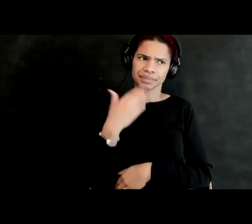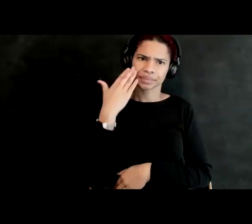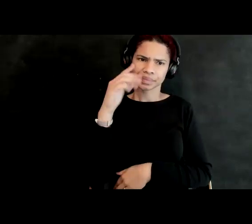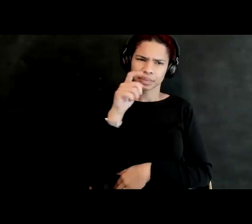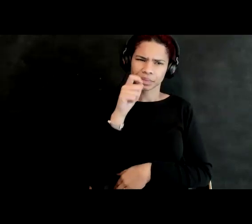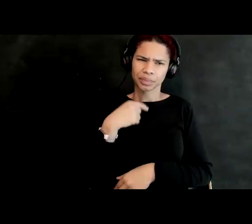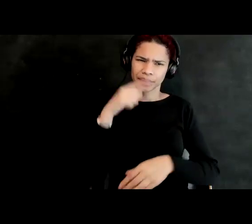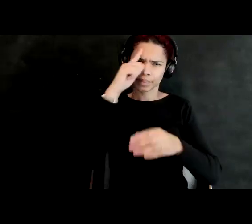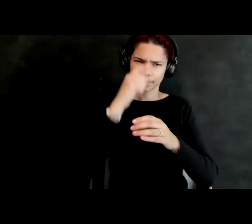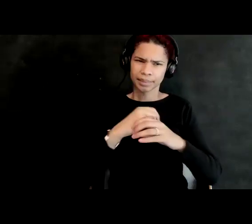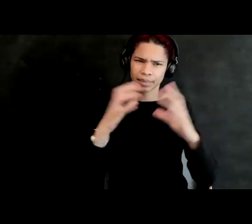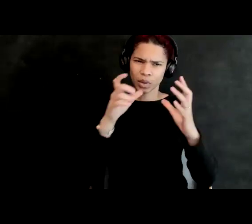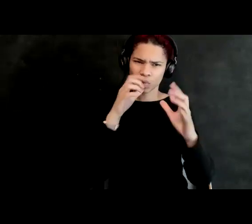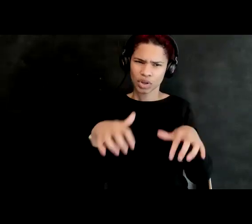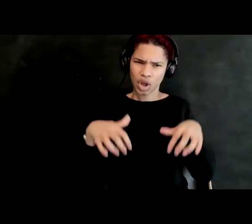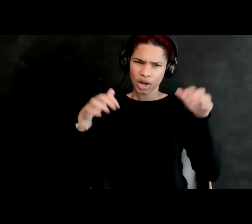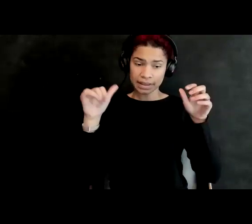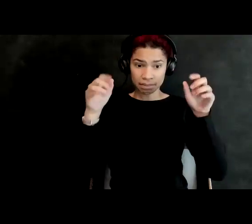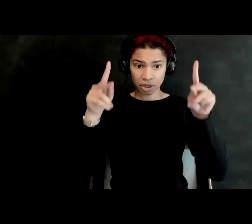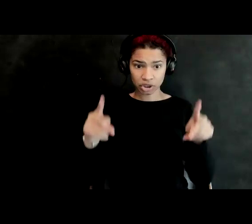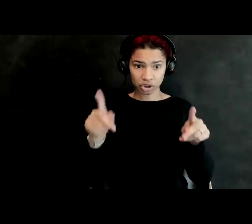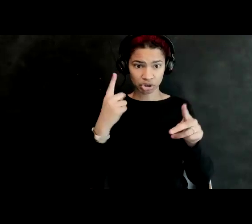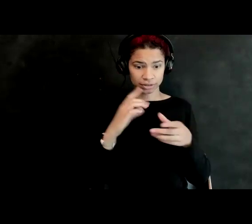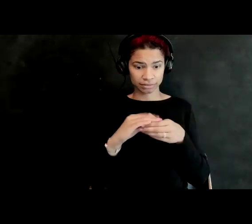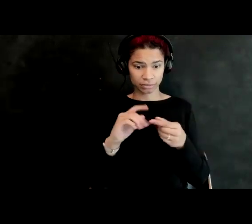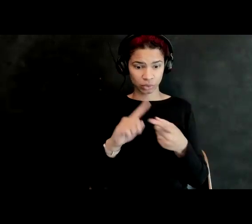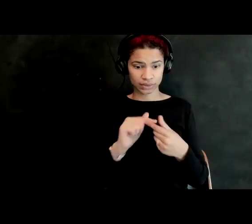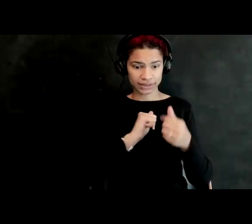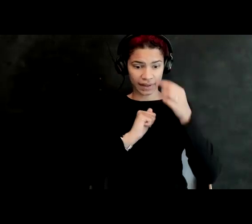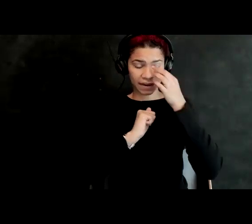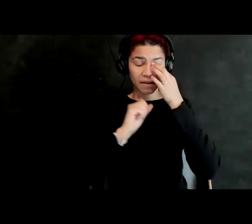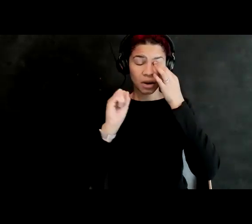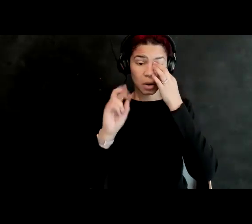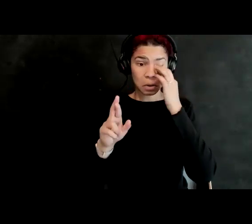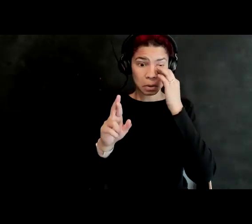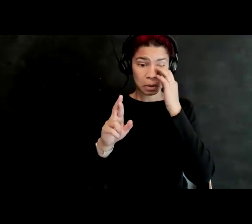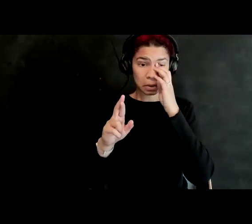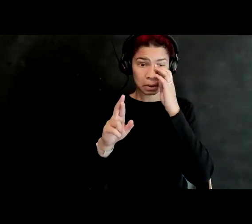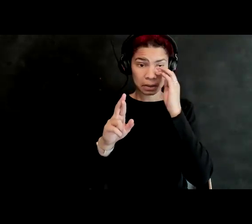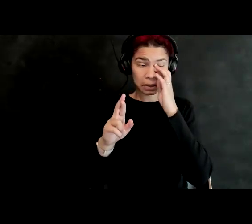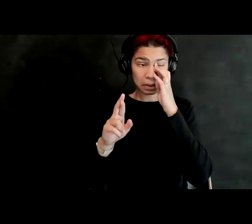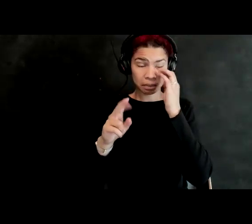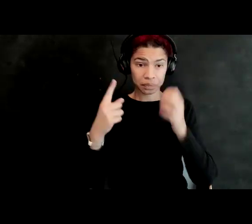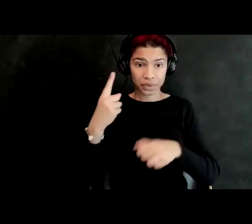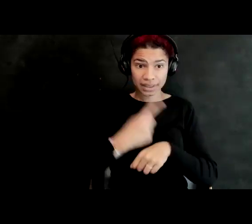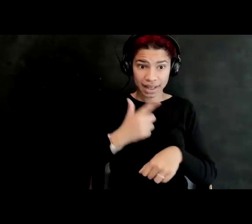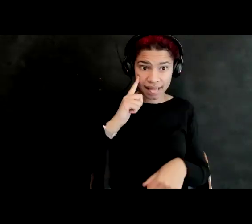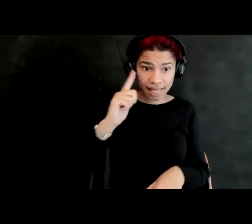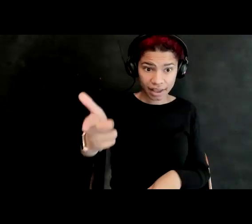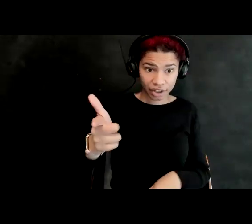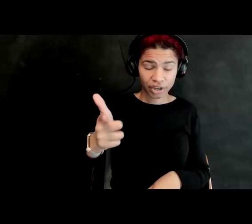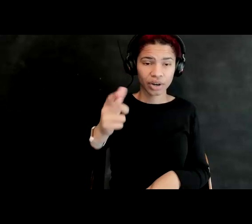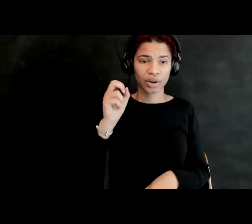as the audience for this. Is this person just talking to themselves, or is it a day later, say,